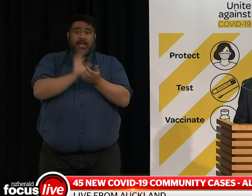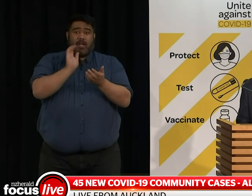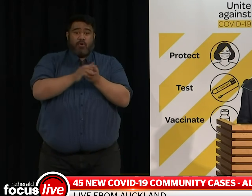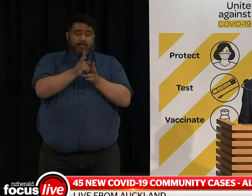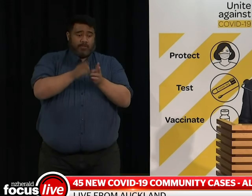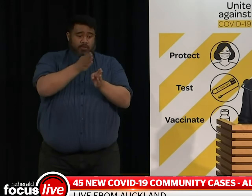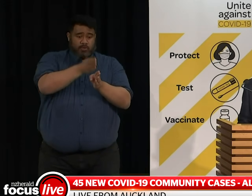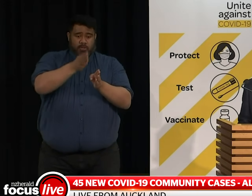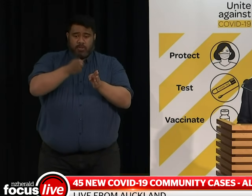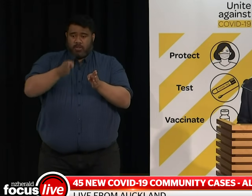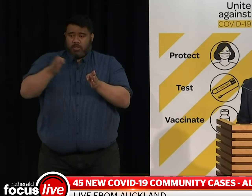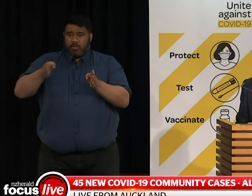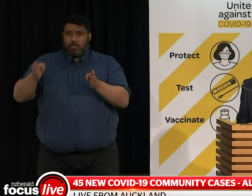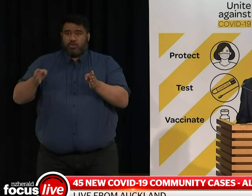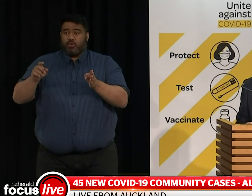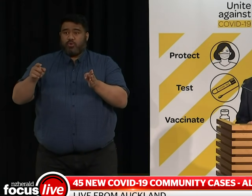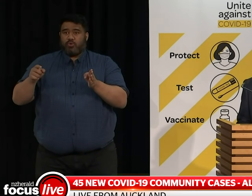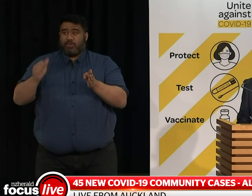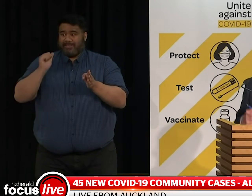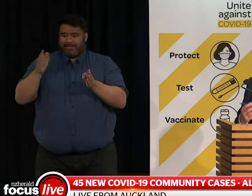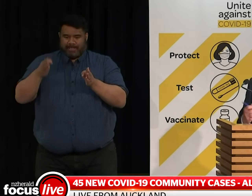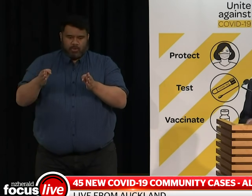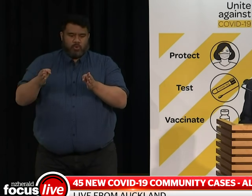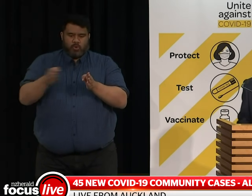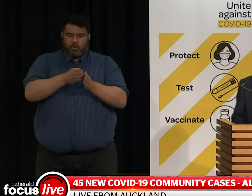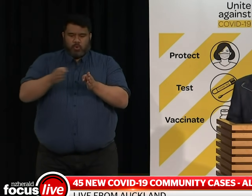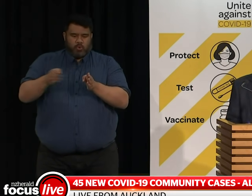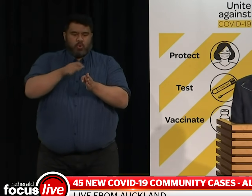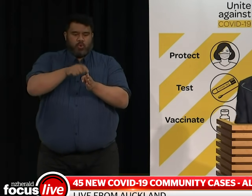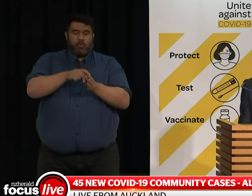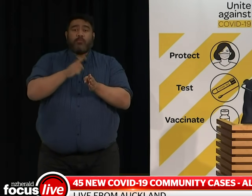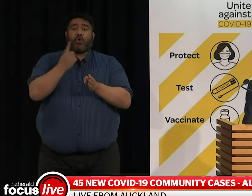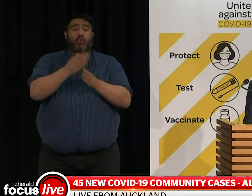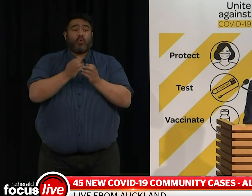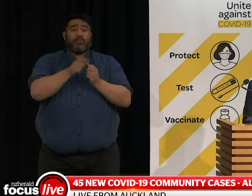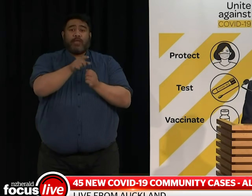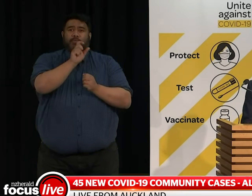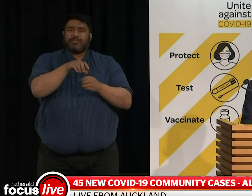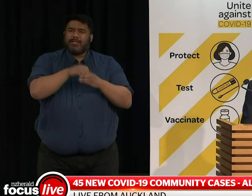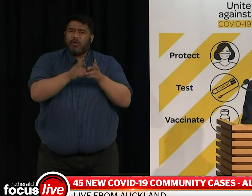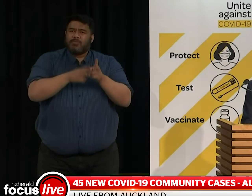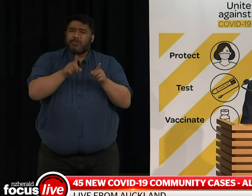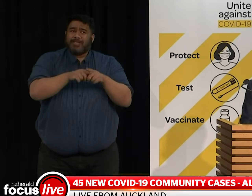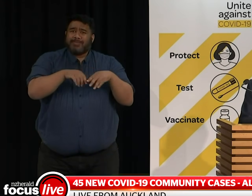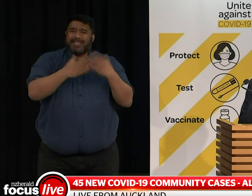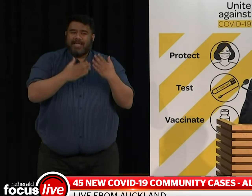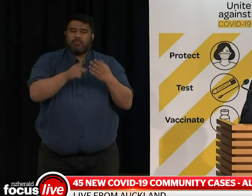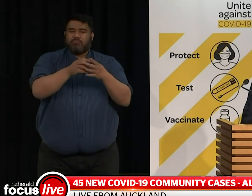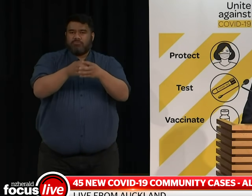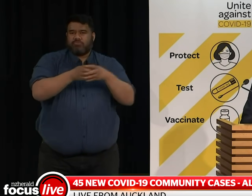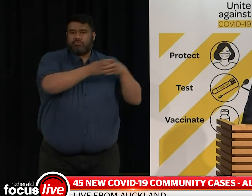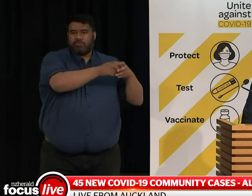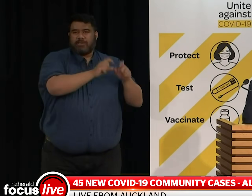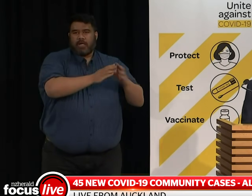small number of staff have been stood down and the public health unit up there is following up directly with a small number of patients who were